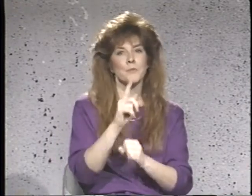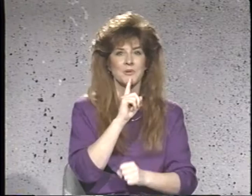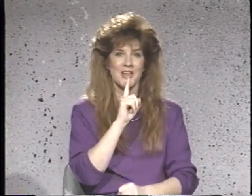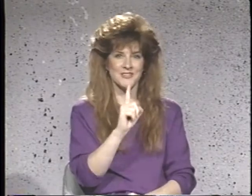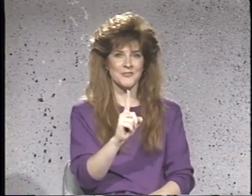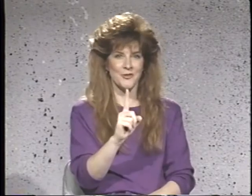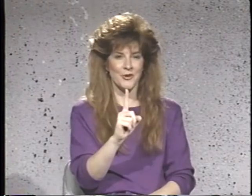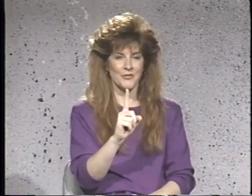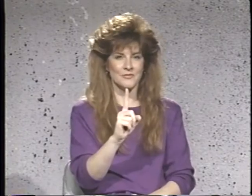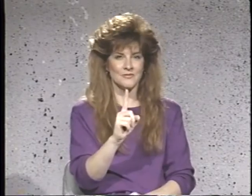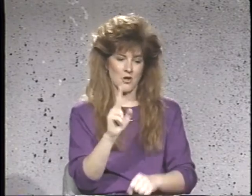plentiful,